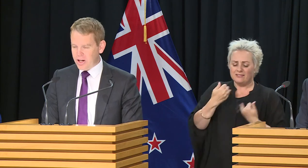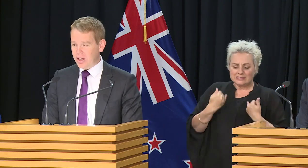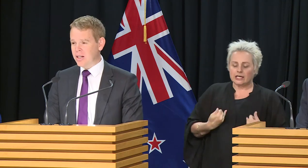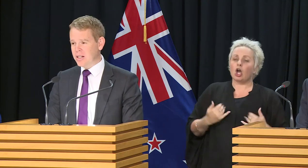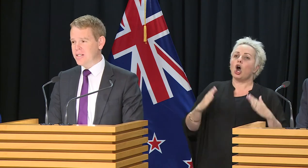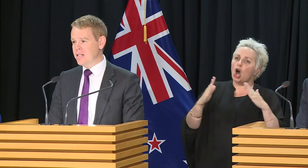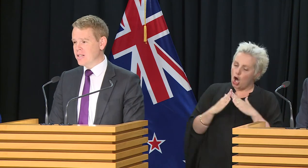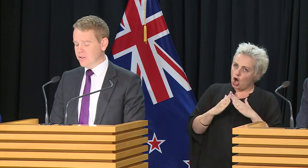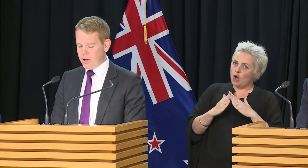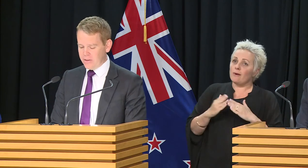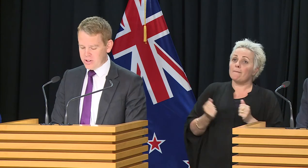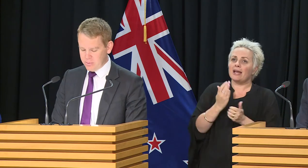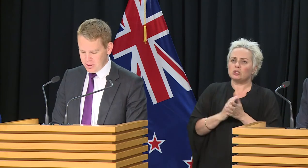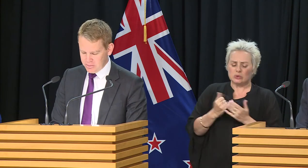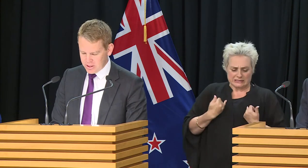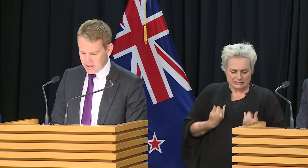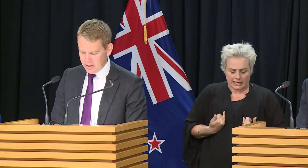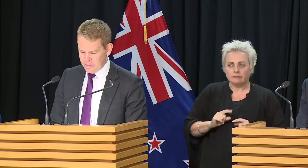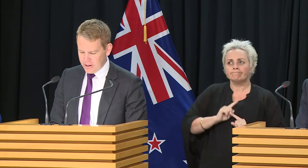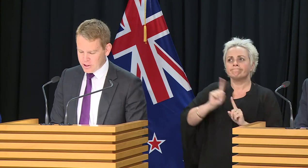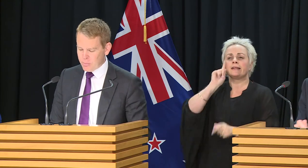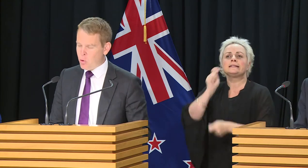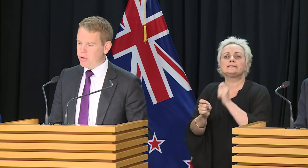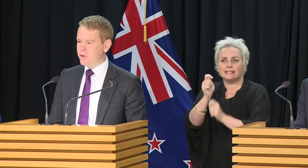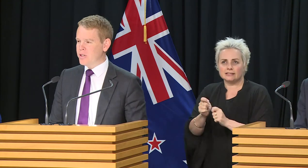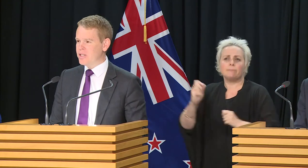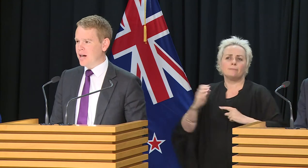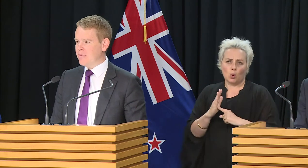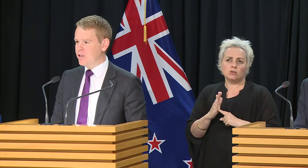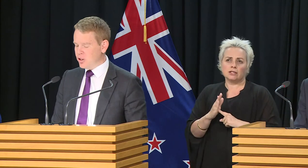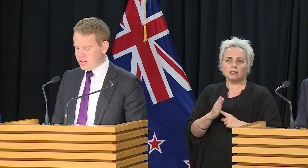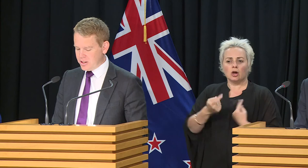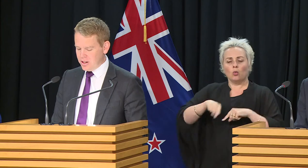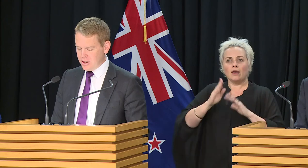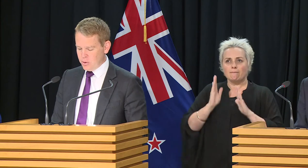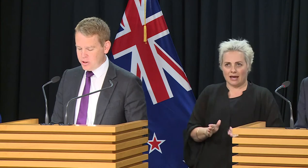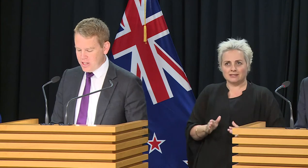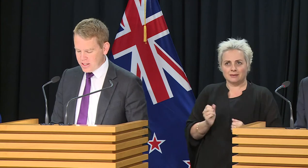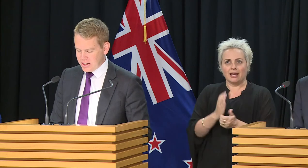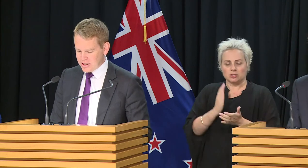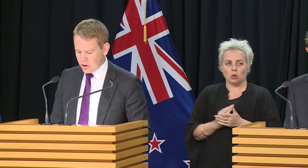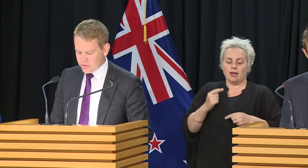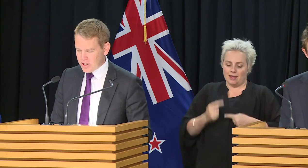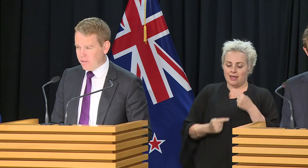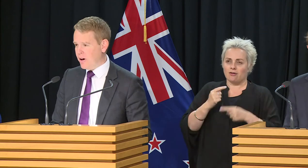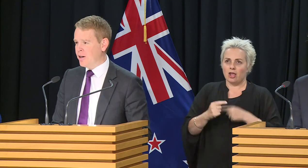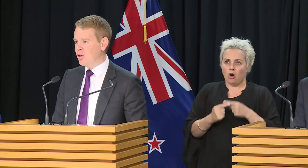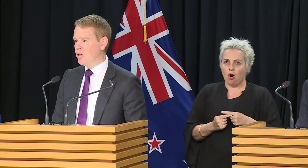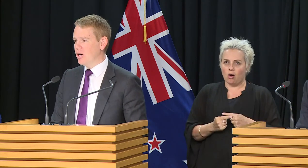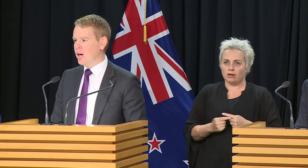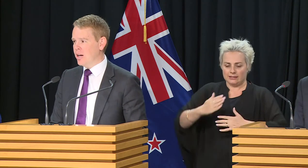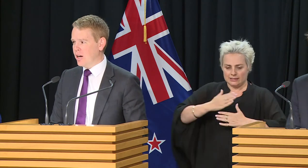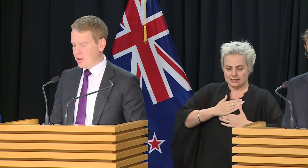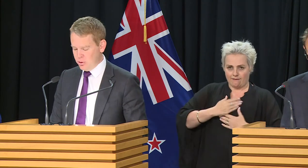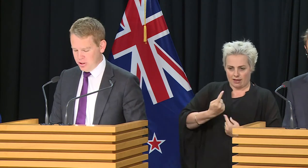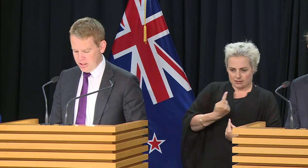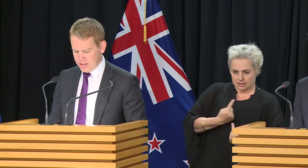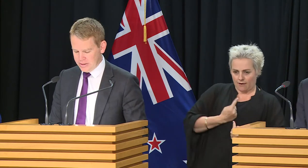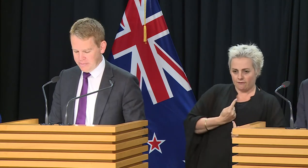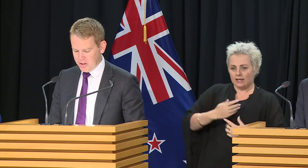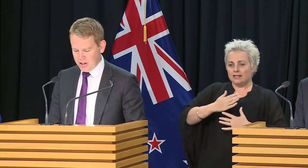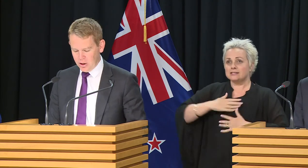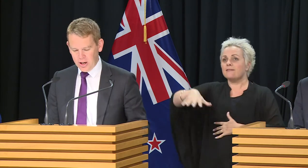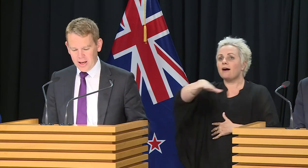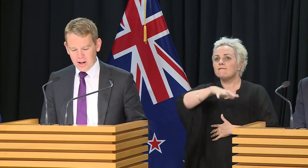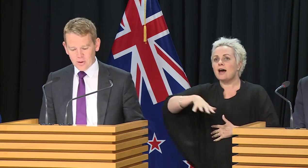unwell, and getting a test if we have symptoms. It's important that we stay vigilant, that we protect ourselves, our whānau, and our